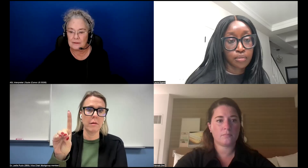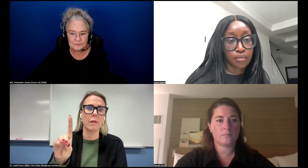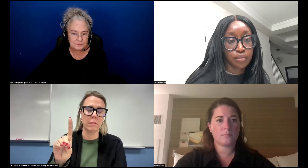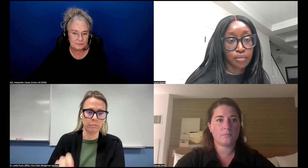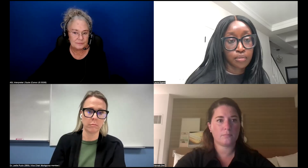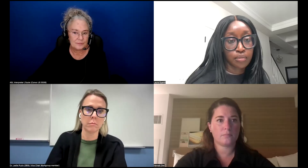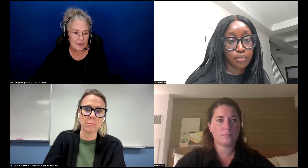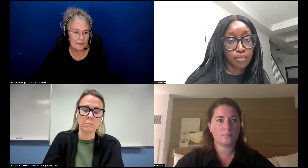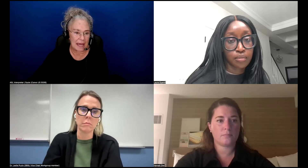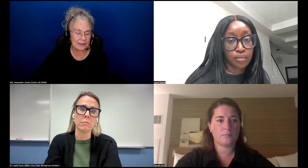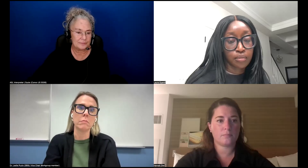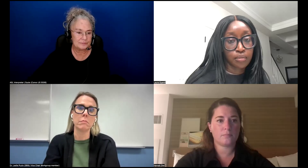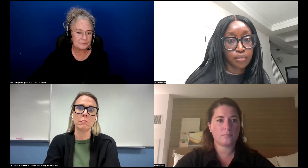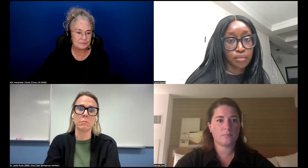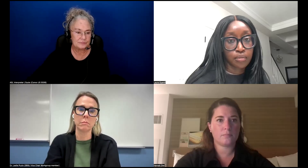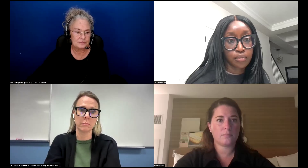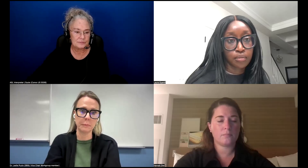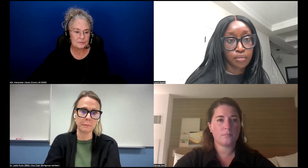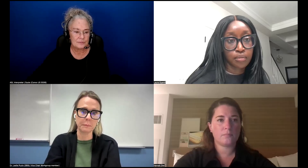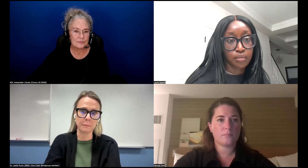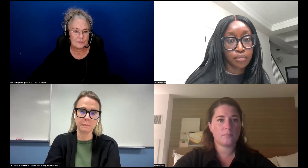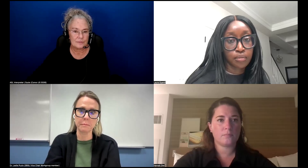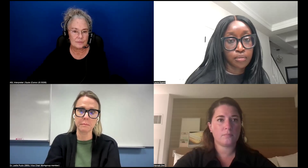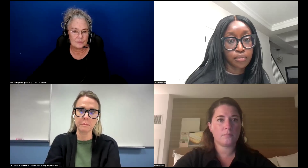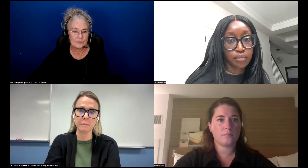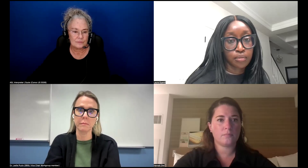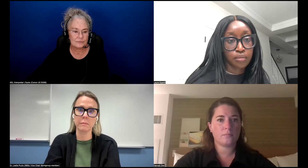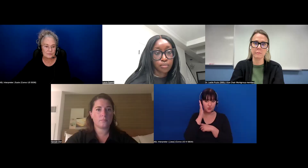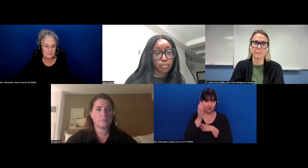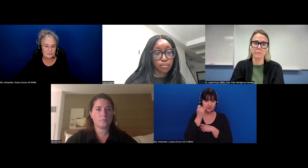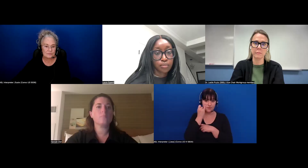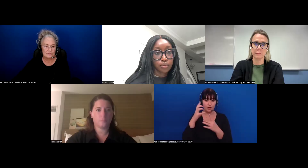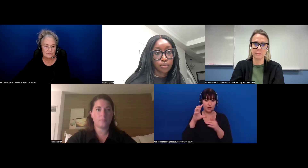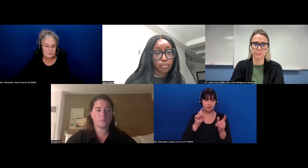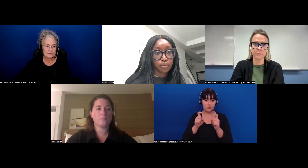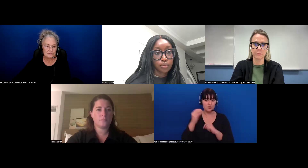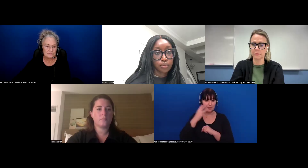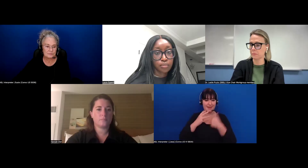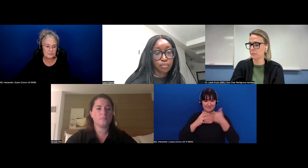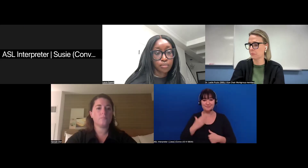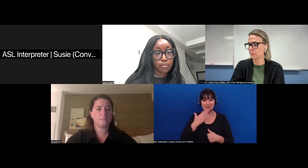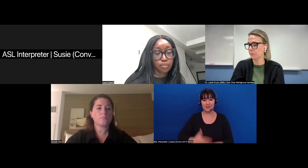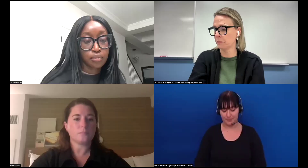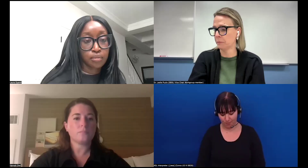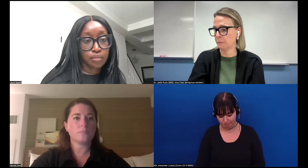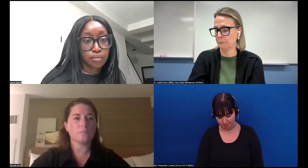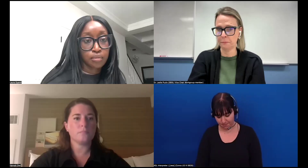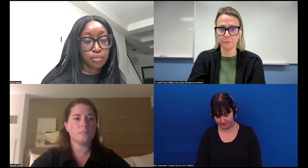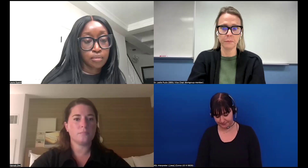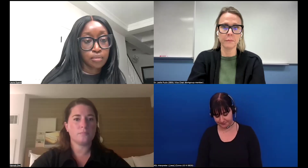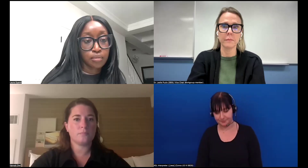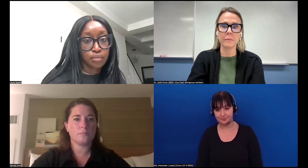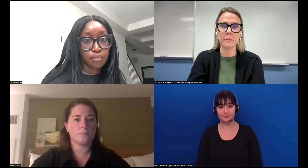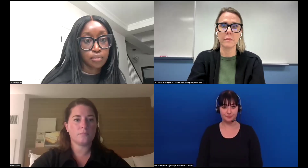Embed it. And the interpreters will be switching if you want to change the spotlight. Thank you.